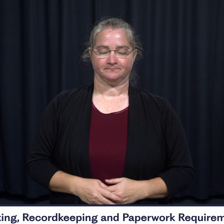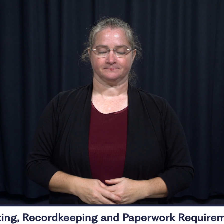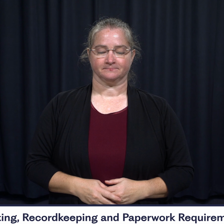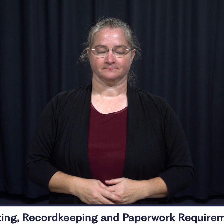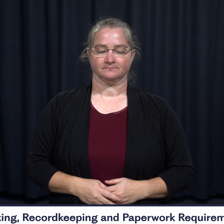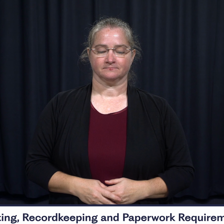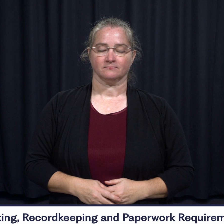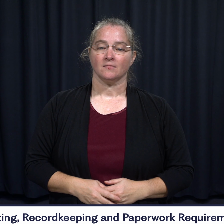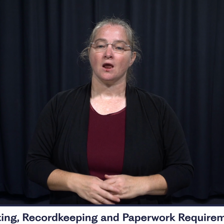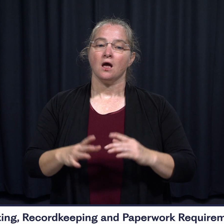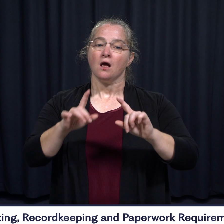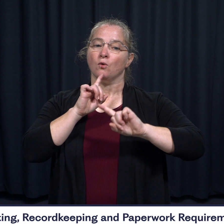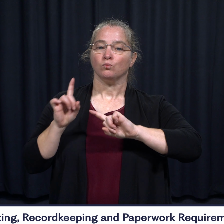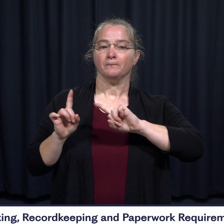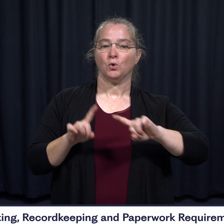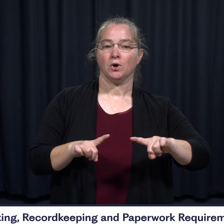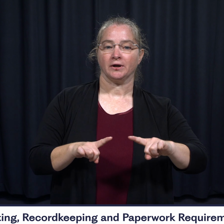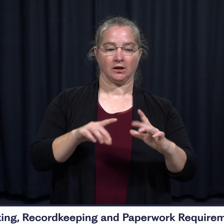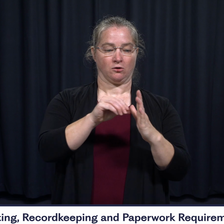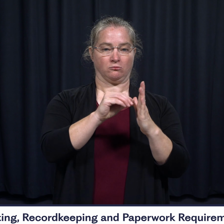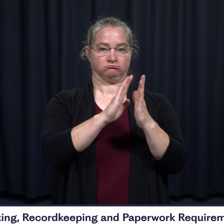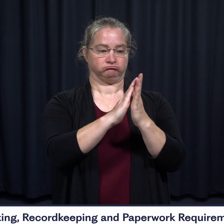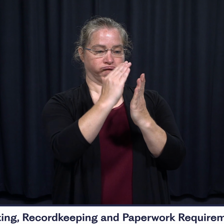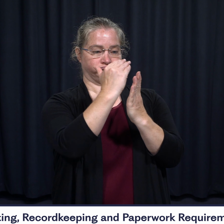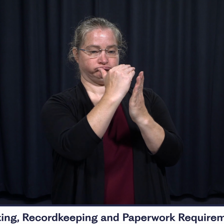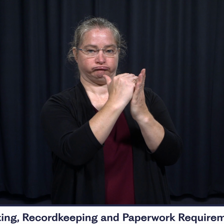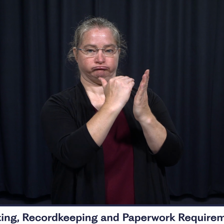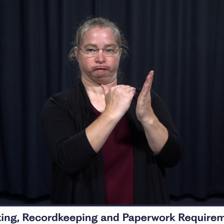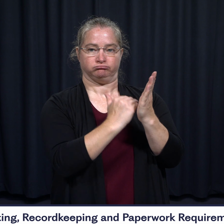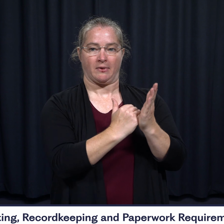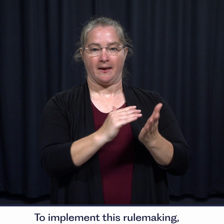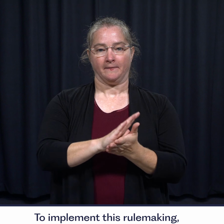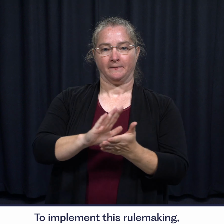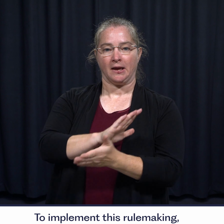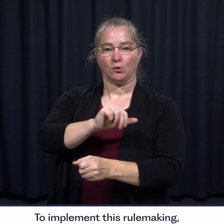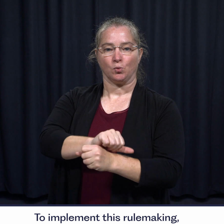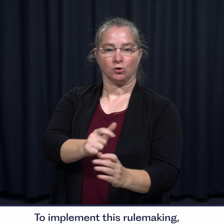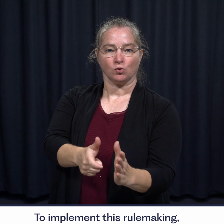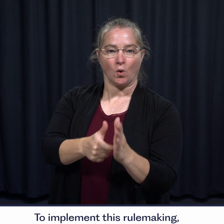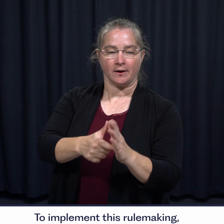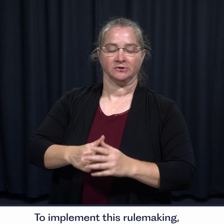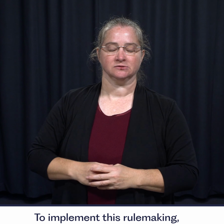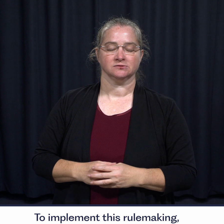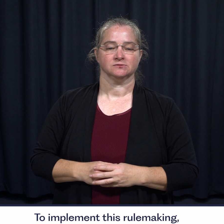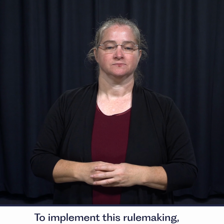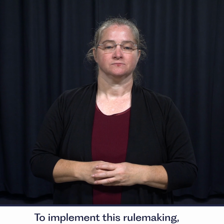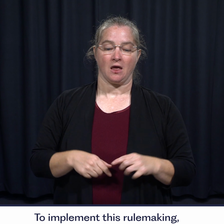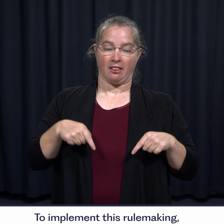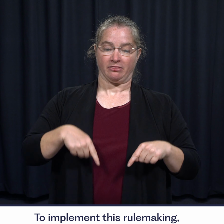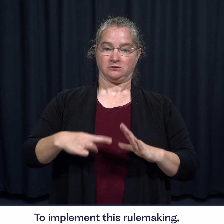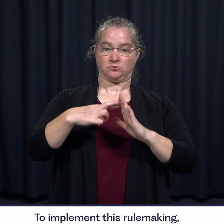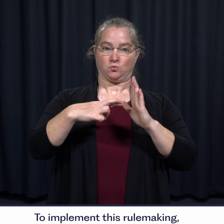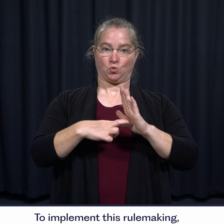Reporting, record keeping, and paperwork requirements. To implement this rulemaking, the Department